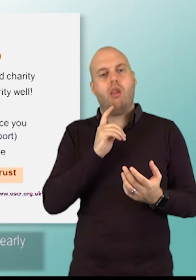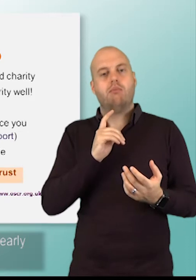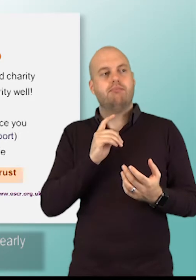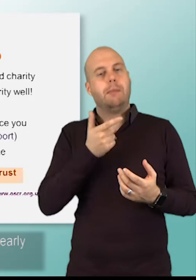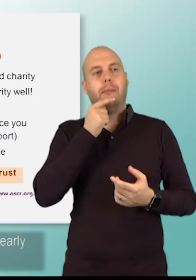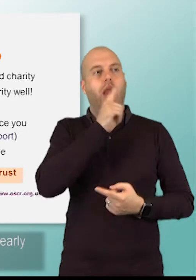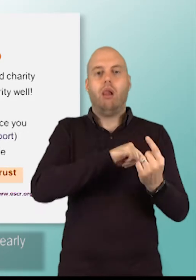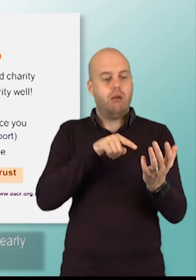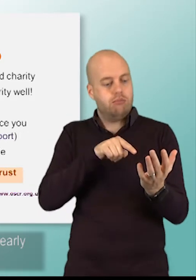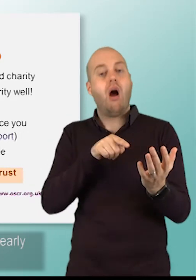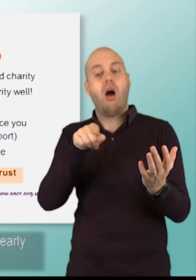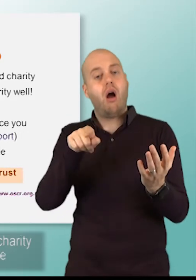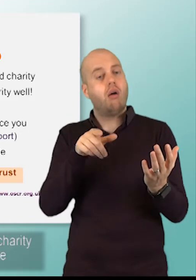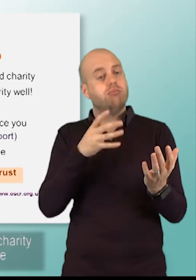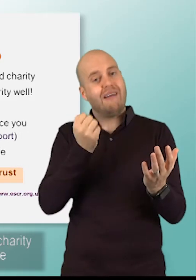registered charity.